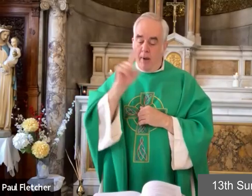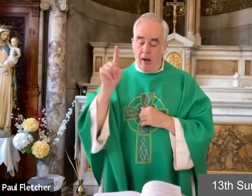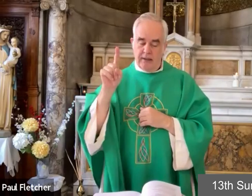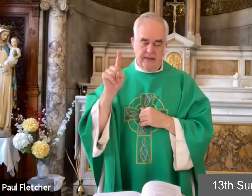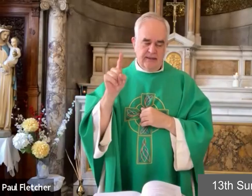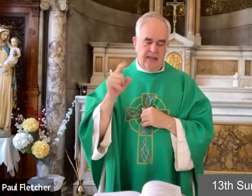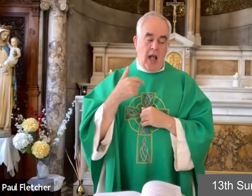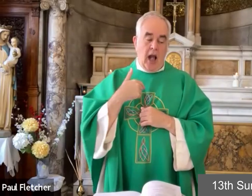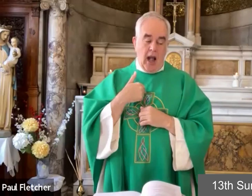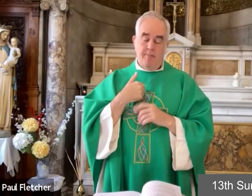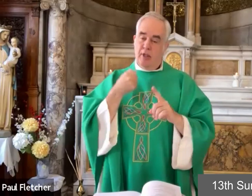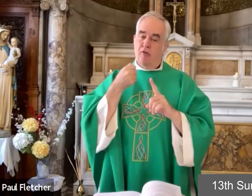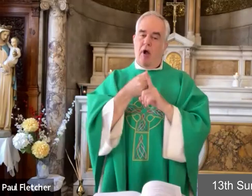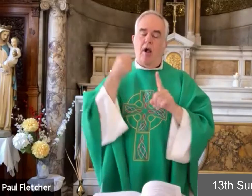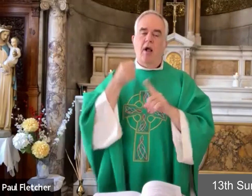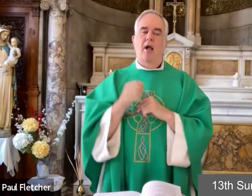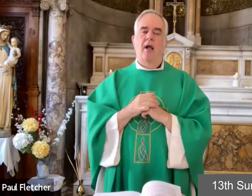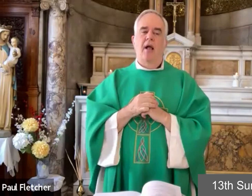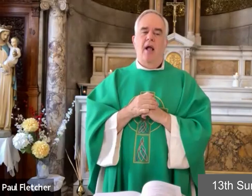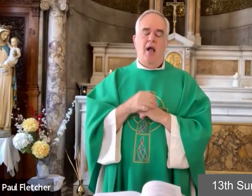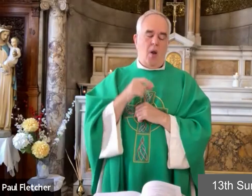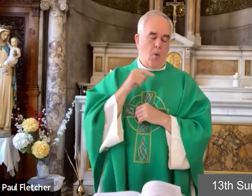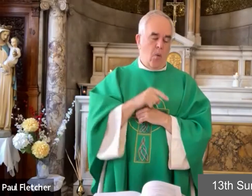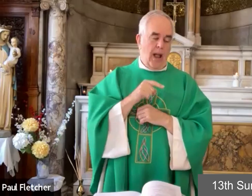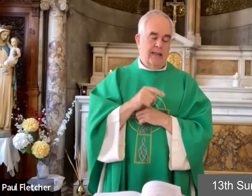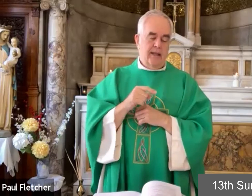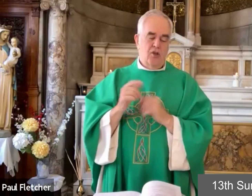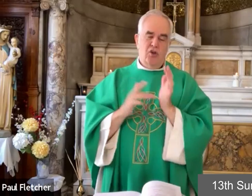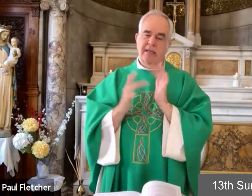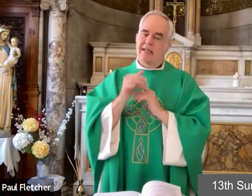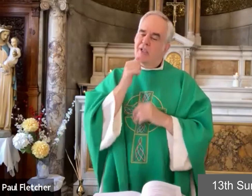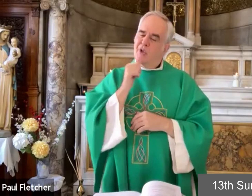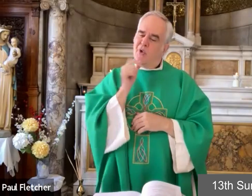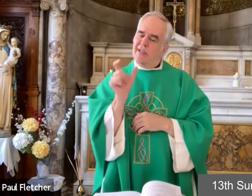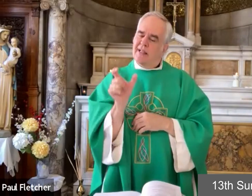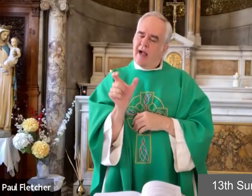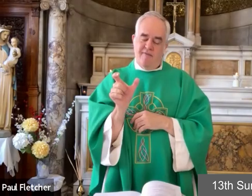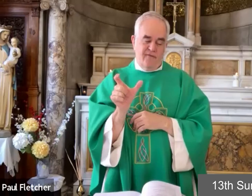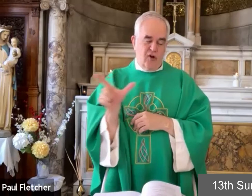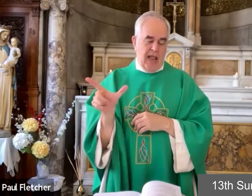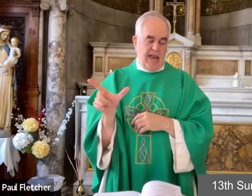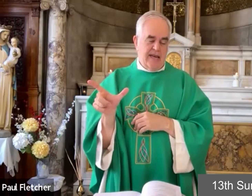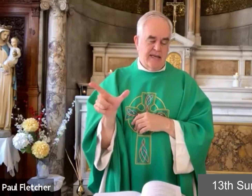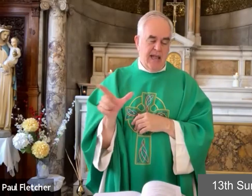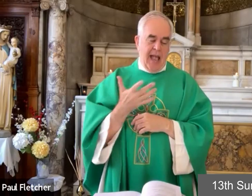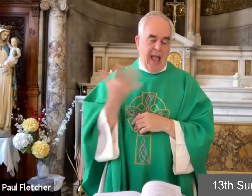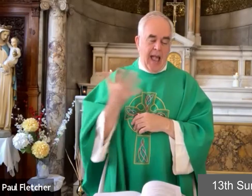But I'm struck when Jesus uses that phrase,